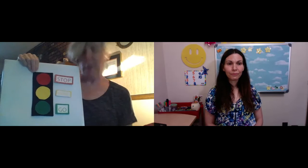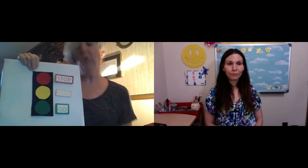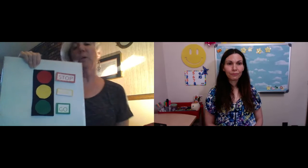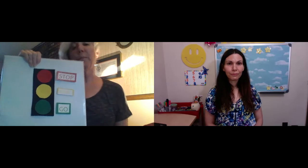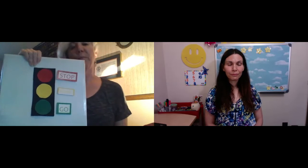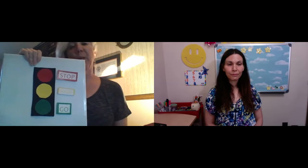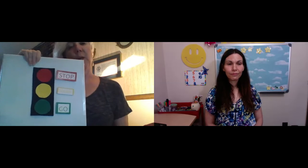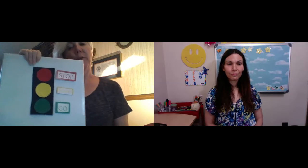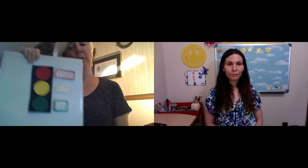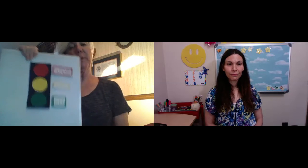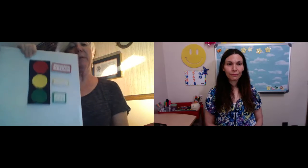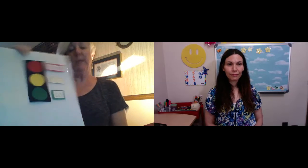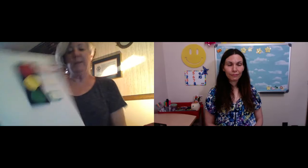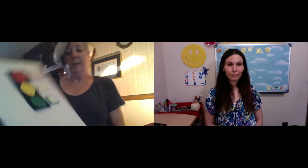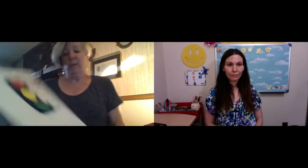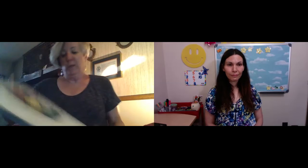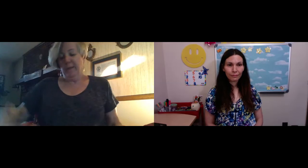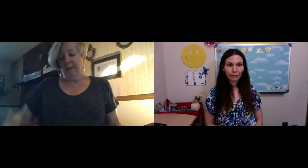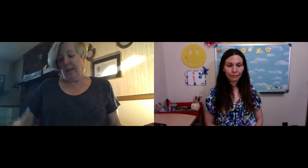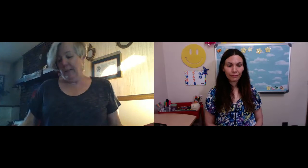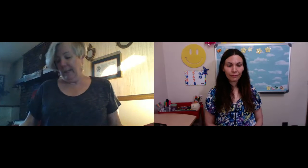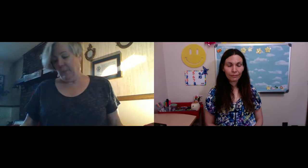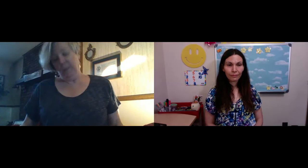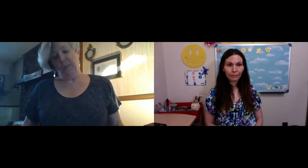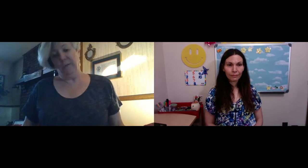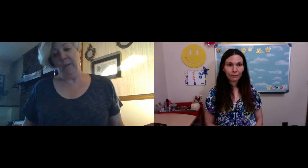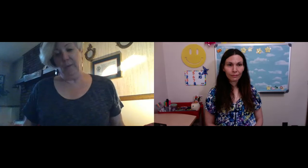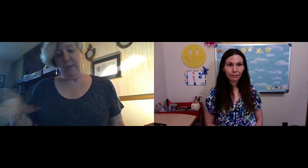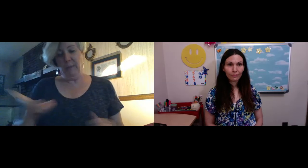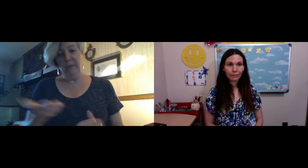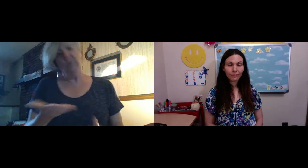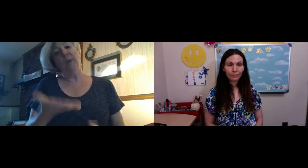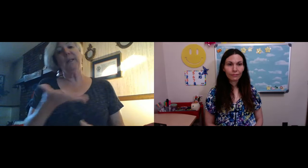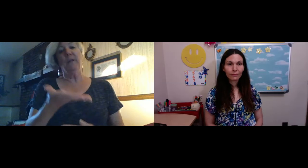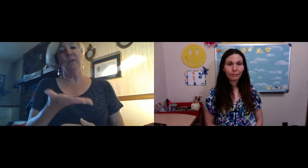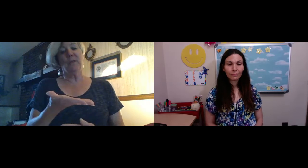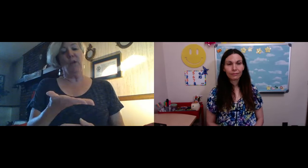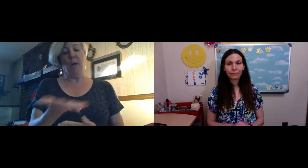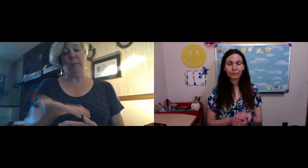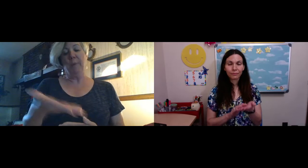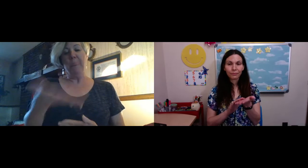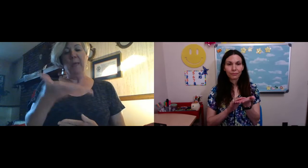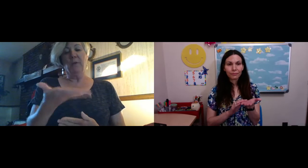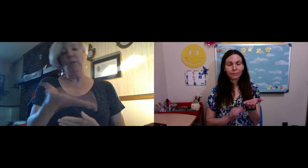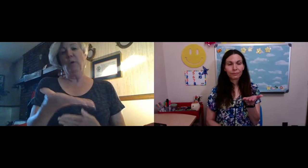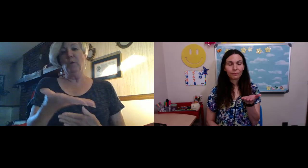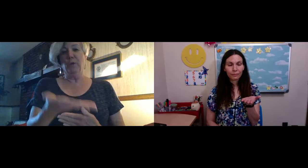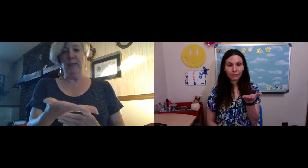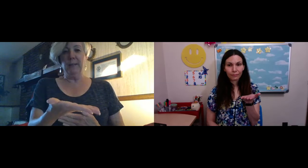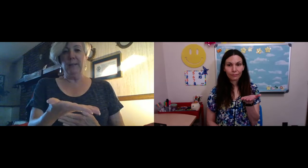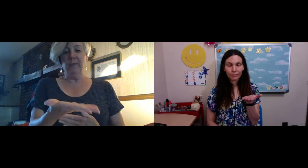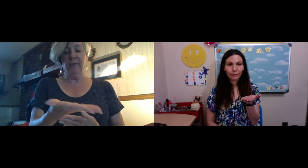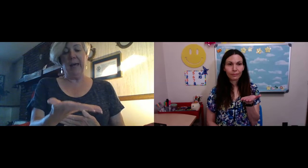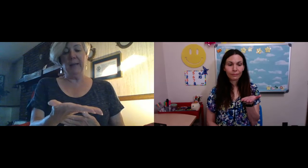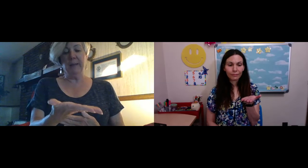go. So we want to learn the sign language for those. Some of you already know stop. So you hold your